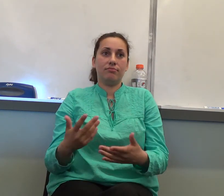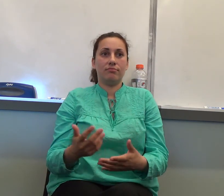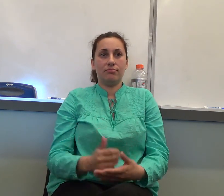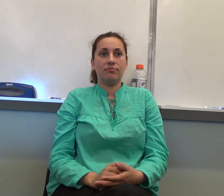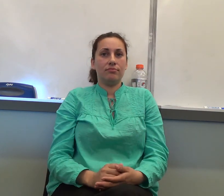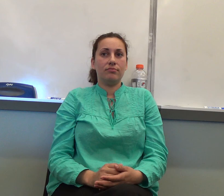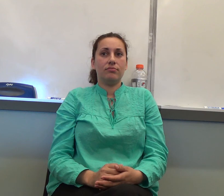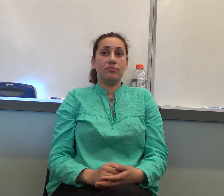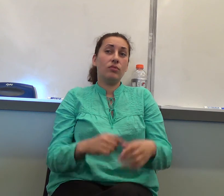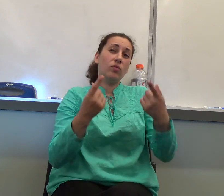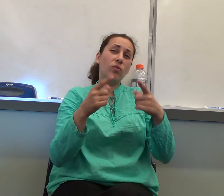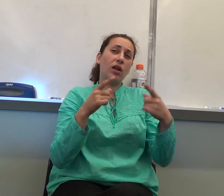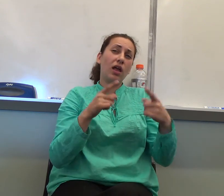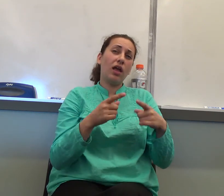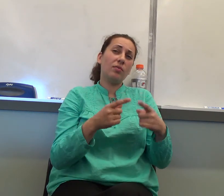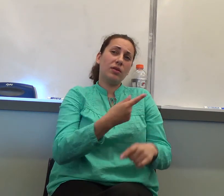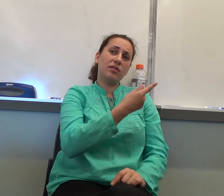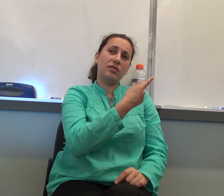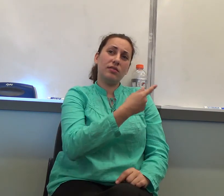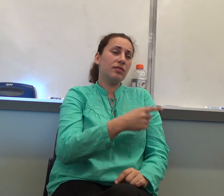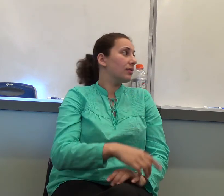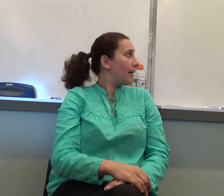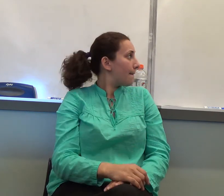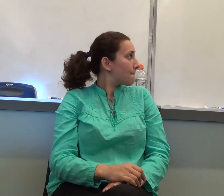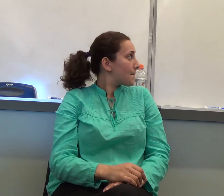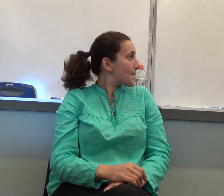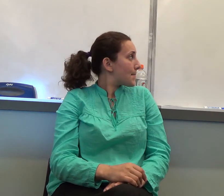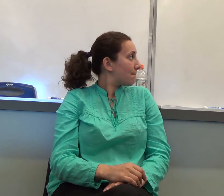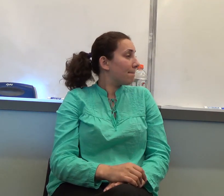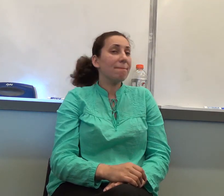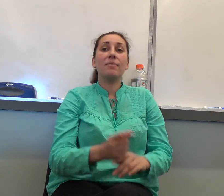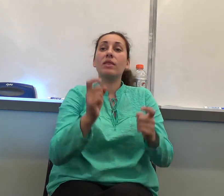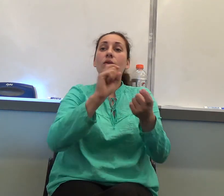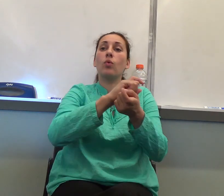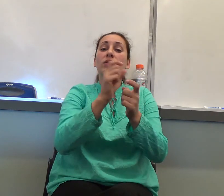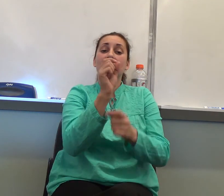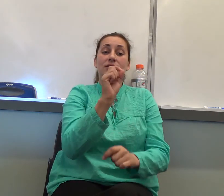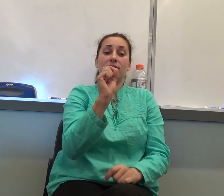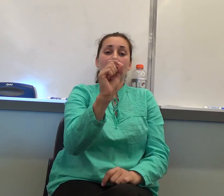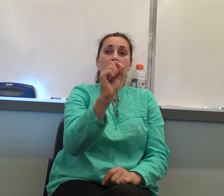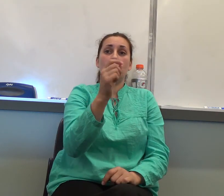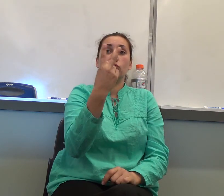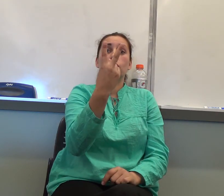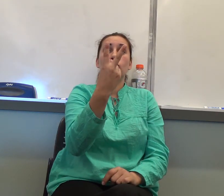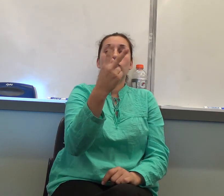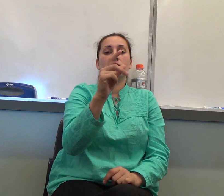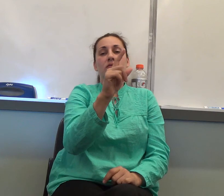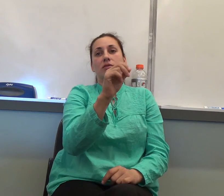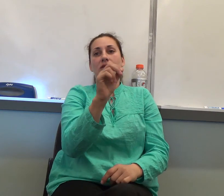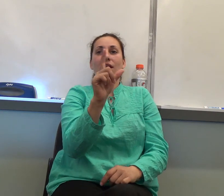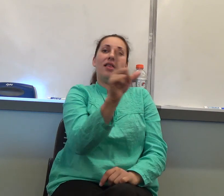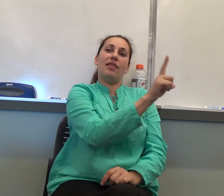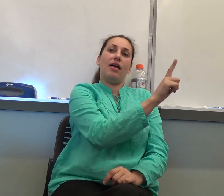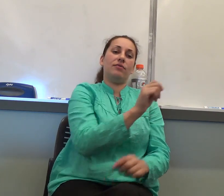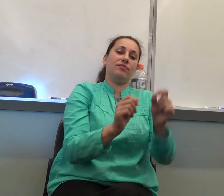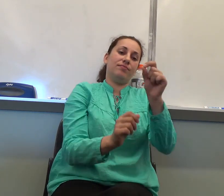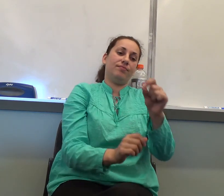So what happened? Well, basically, we shifted it 2 to the left. Here it got shifted 1